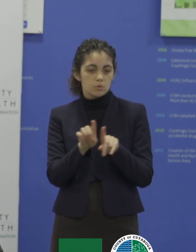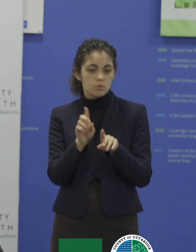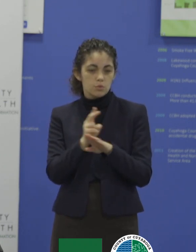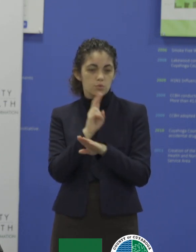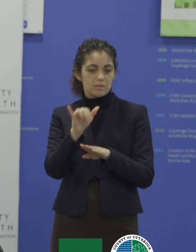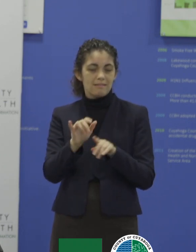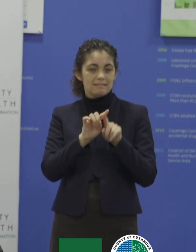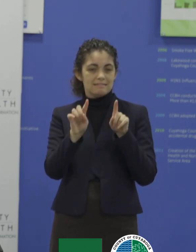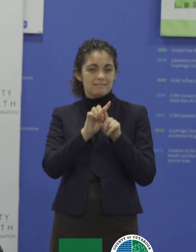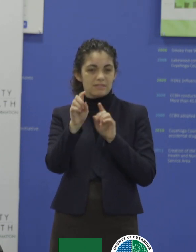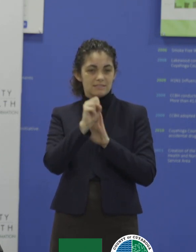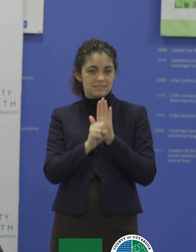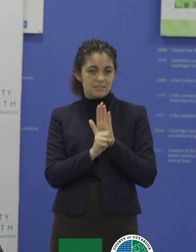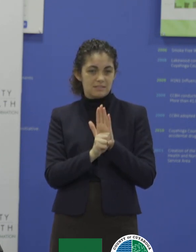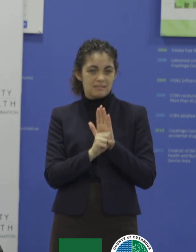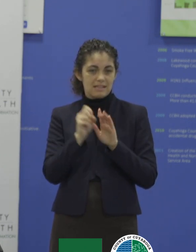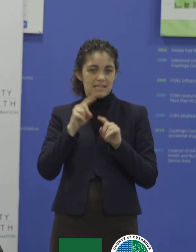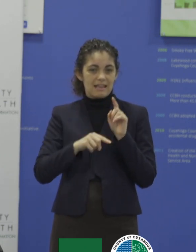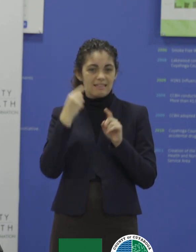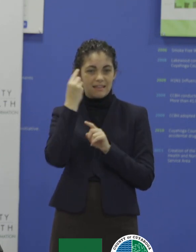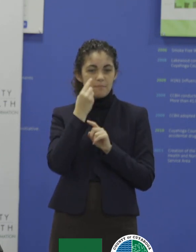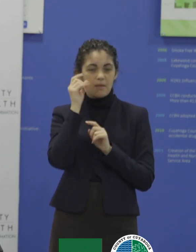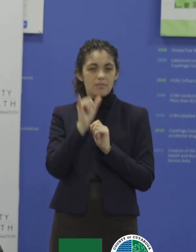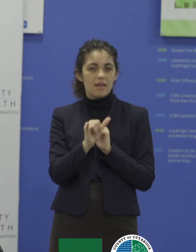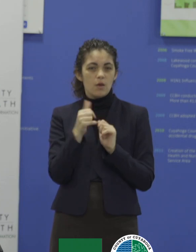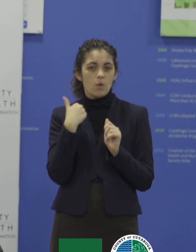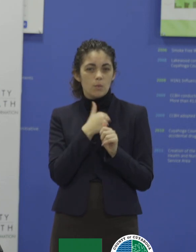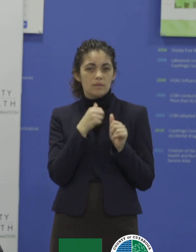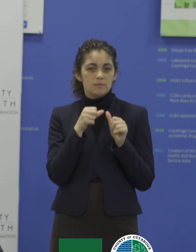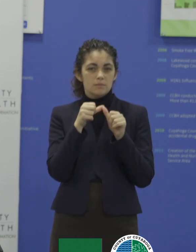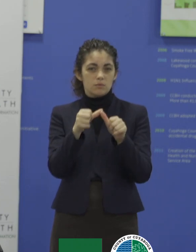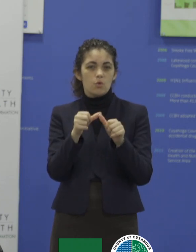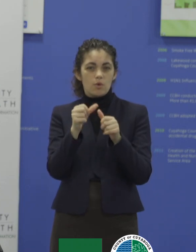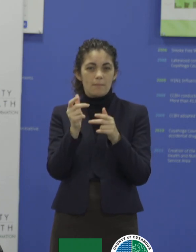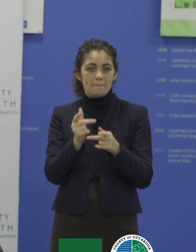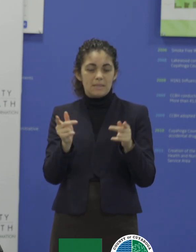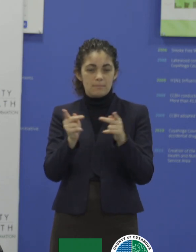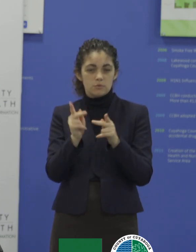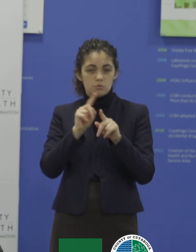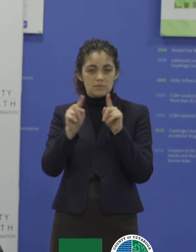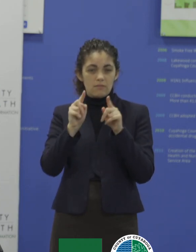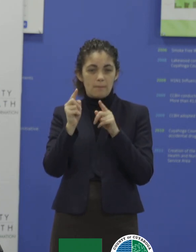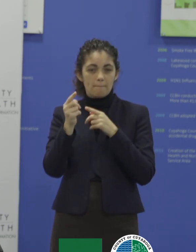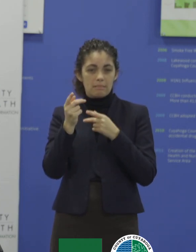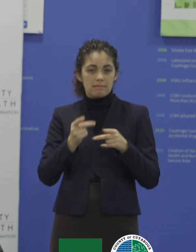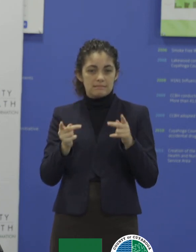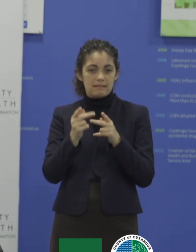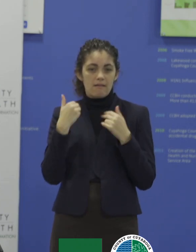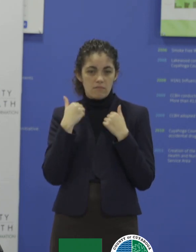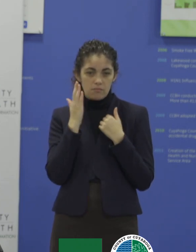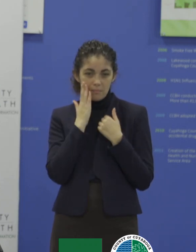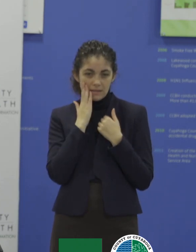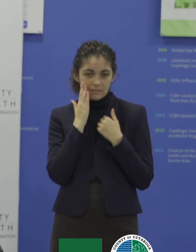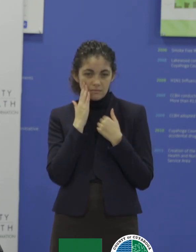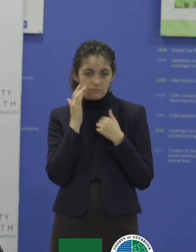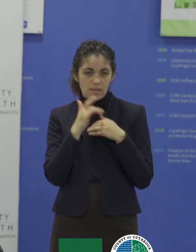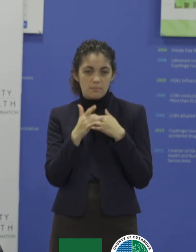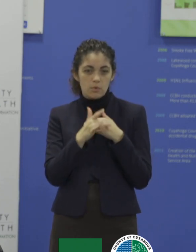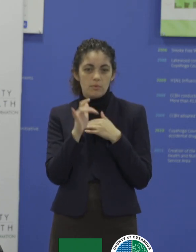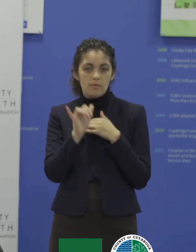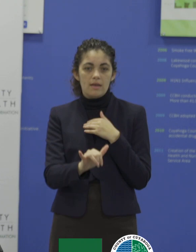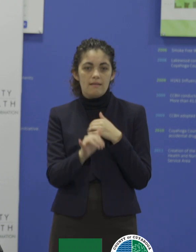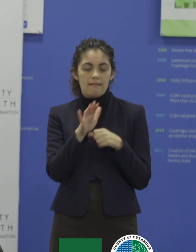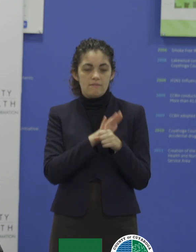utilization across the state. We can think about how forward movement of patients to places that may have beds, to areas where